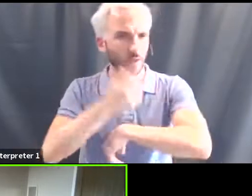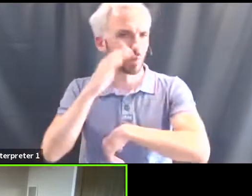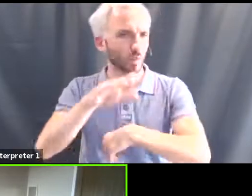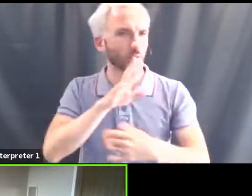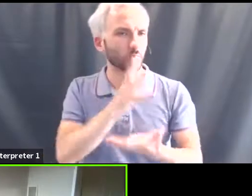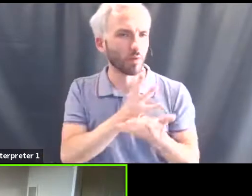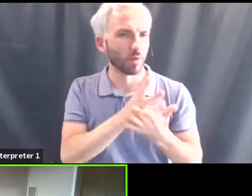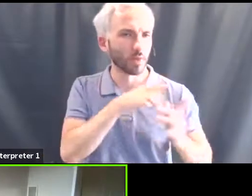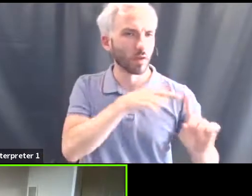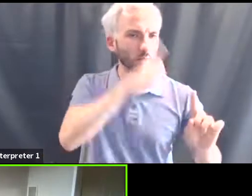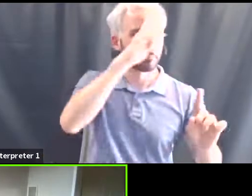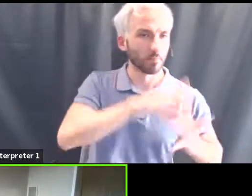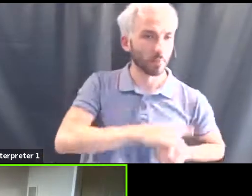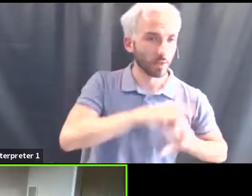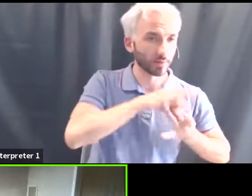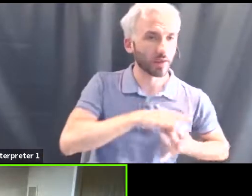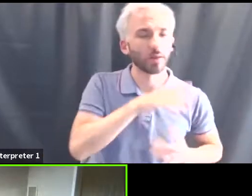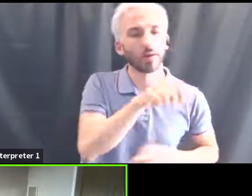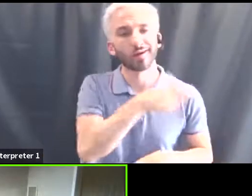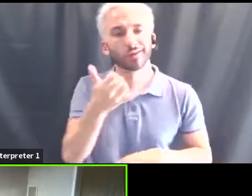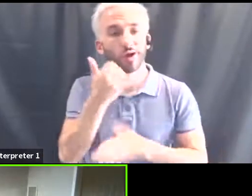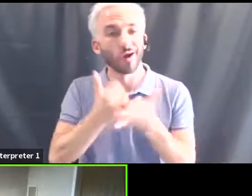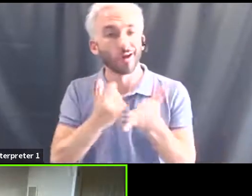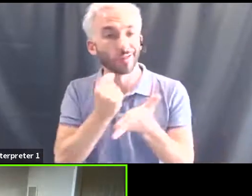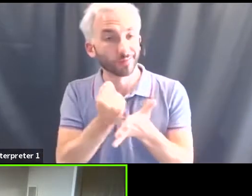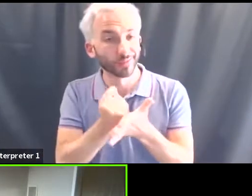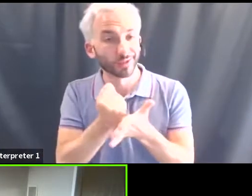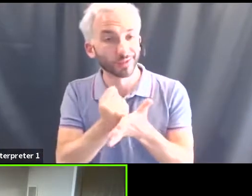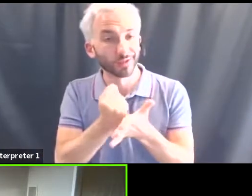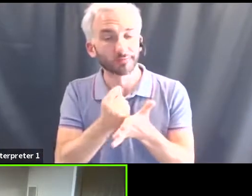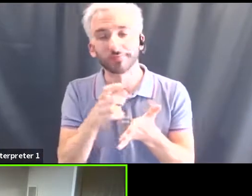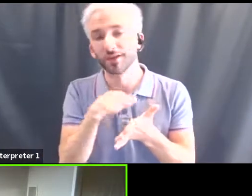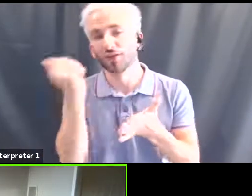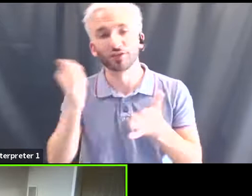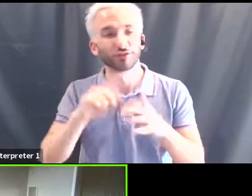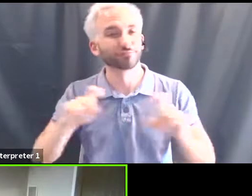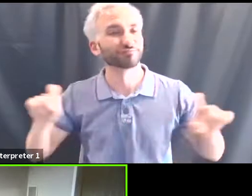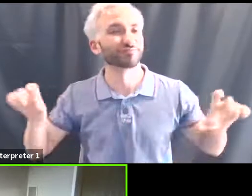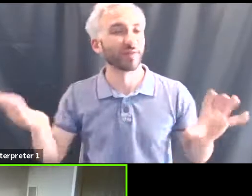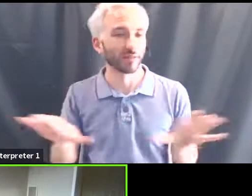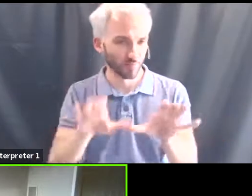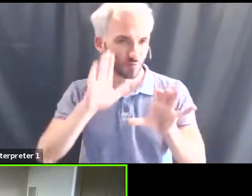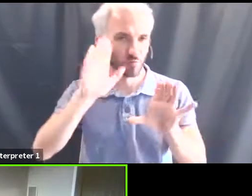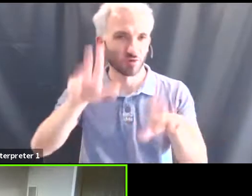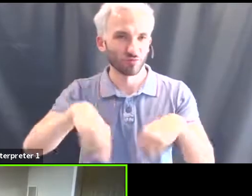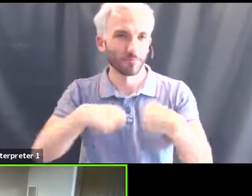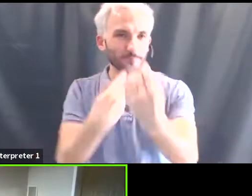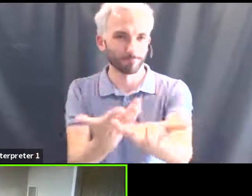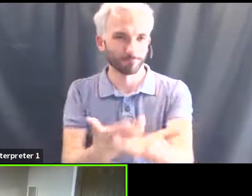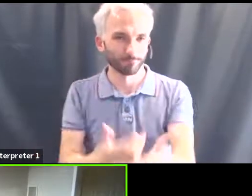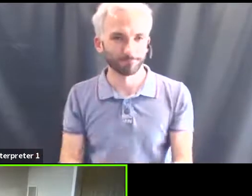is our therapy session. And there are also other things that are happening.